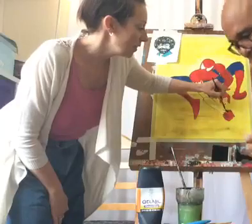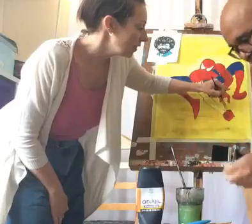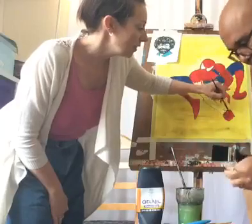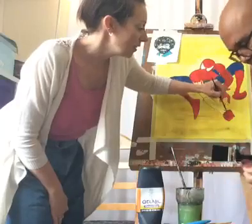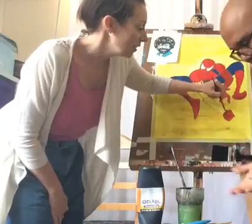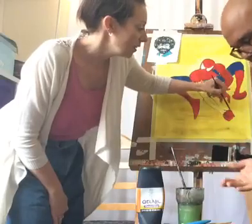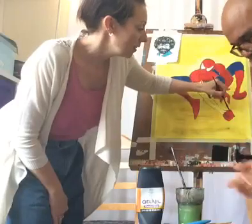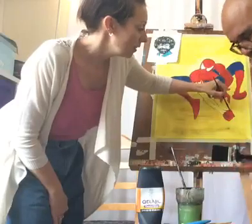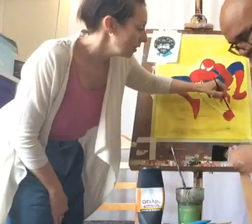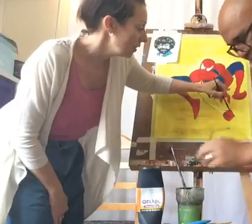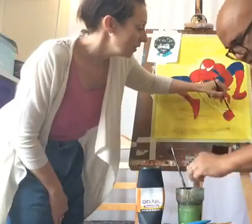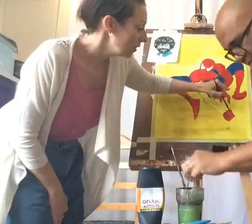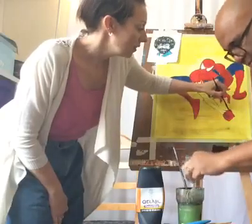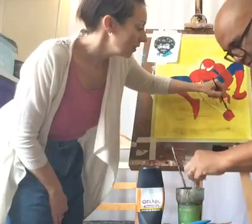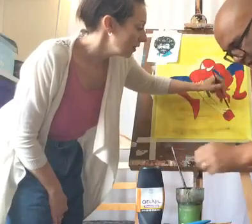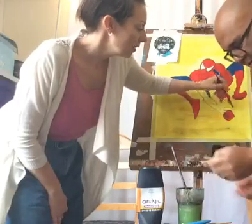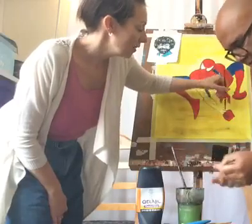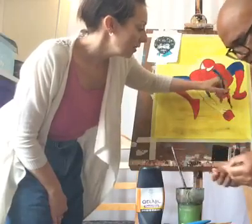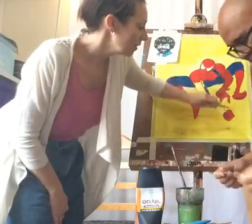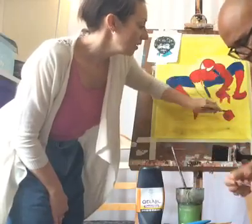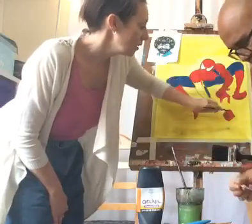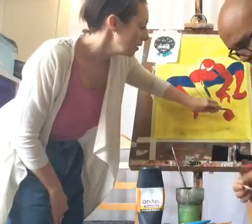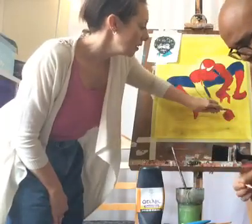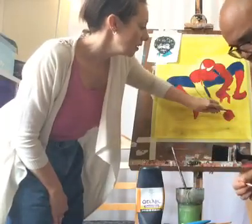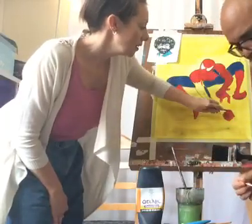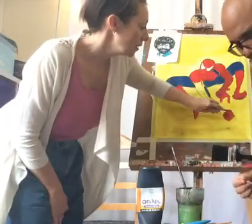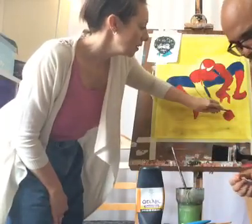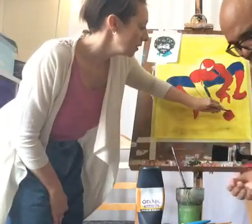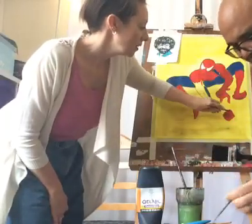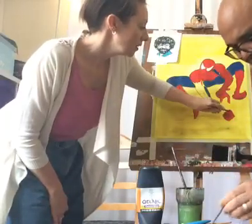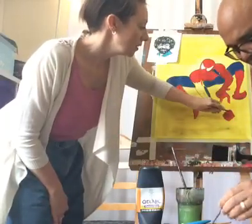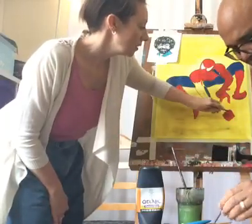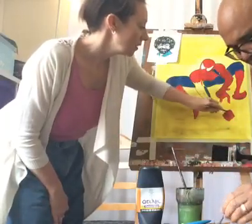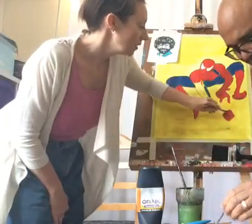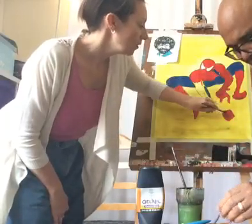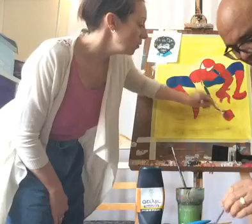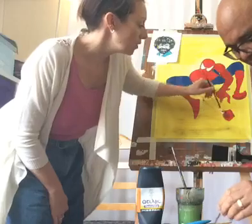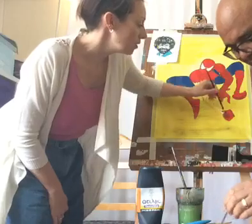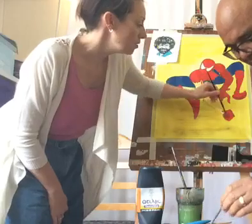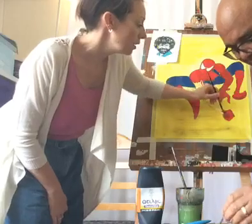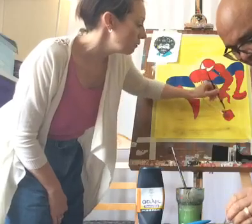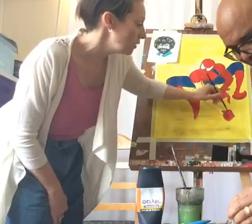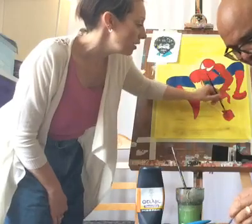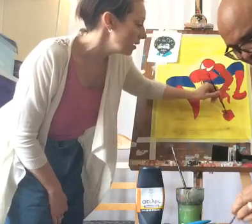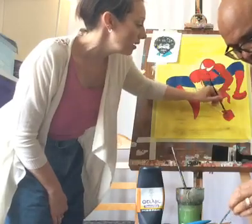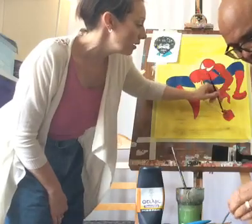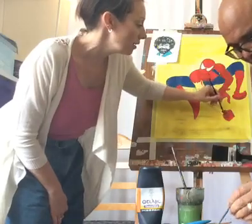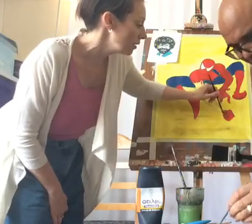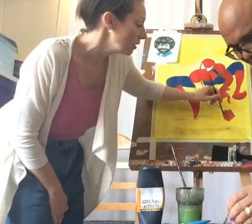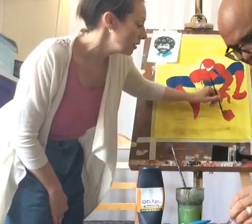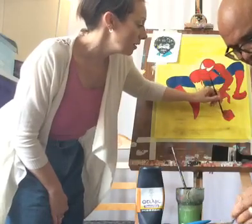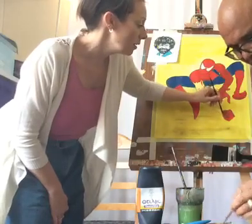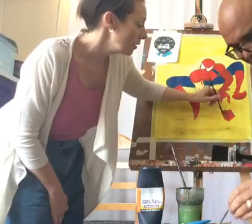So, clean it off a bit. there's an annoying fly in